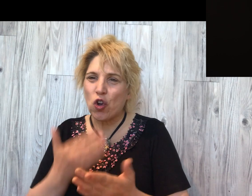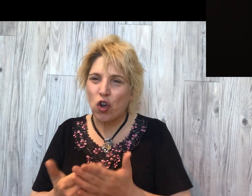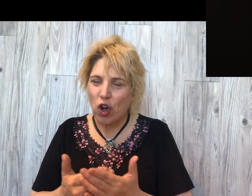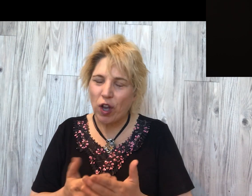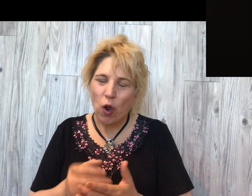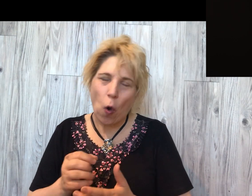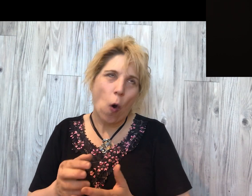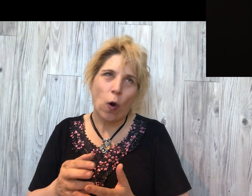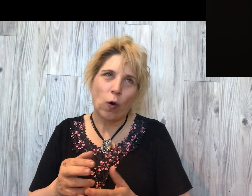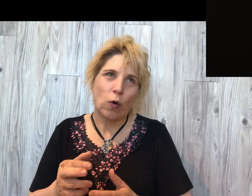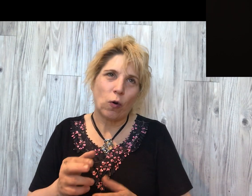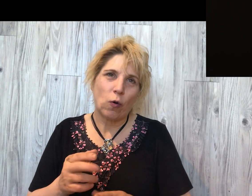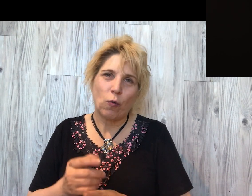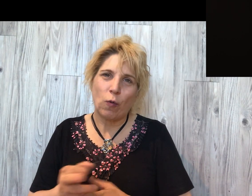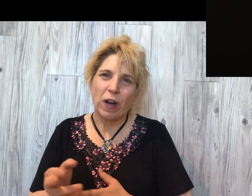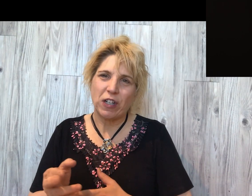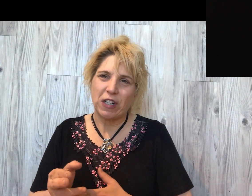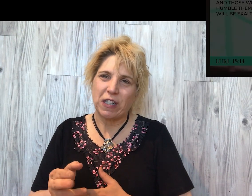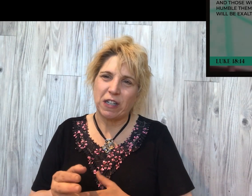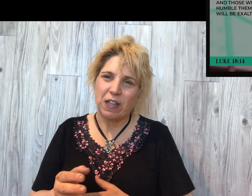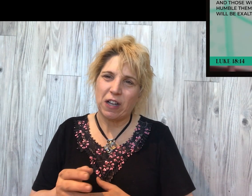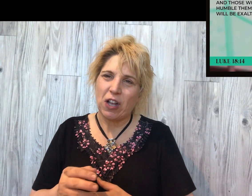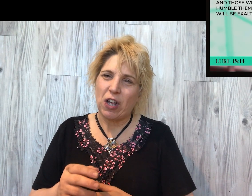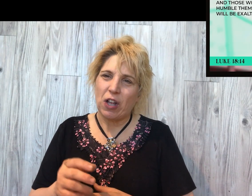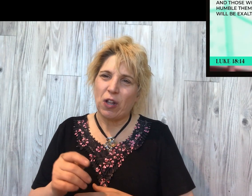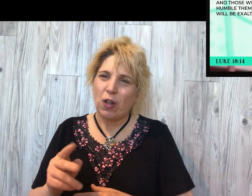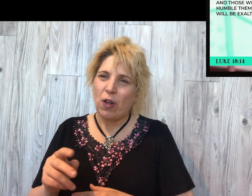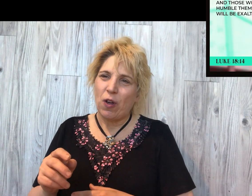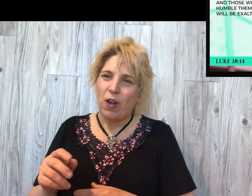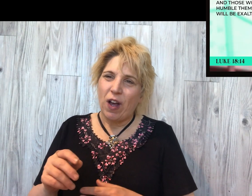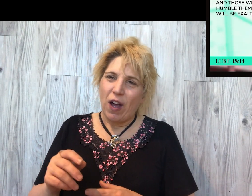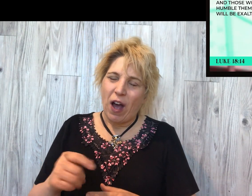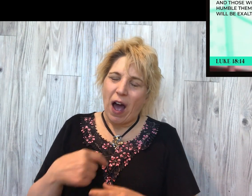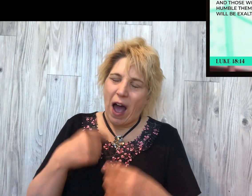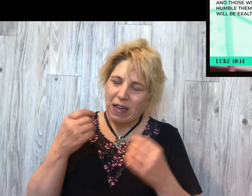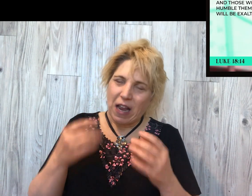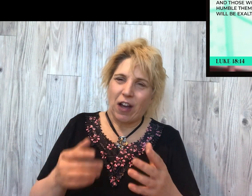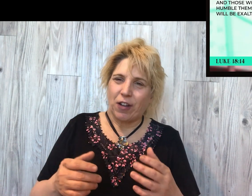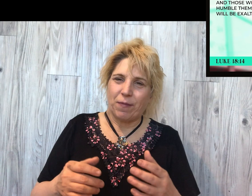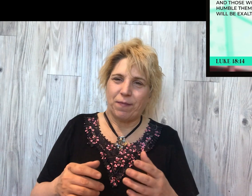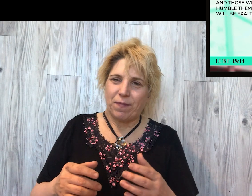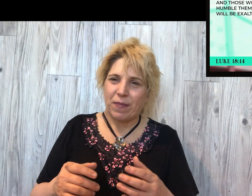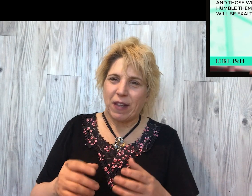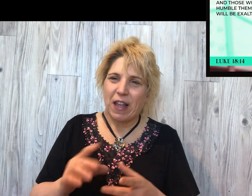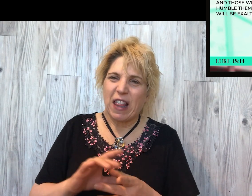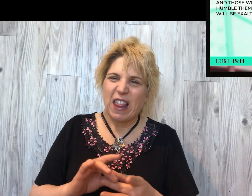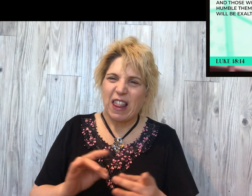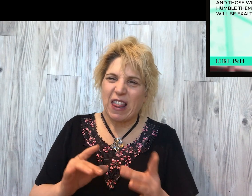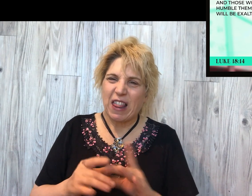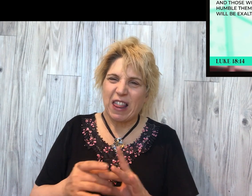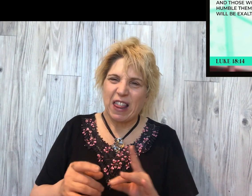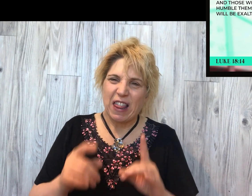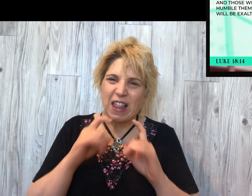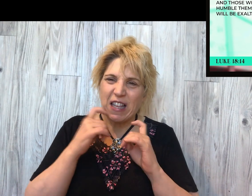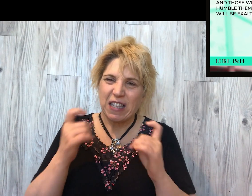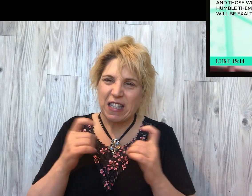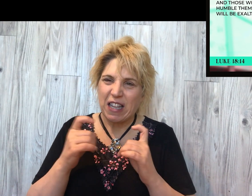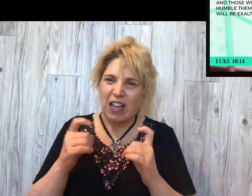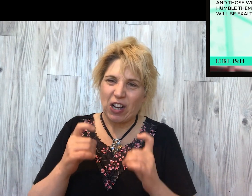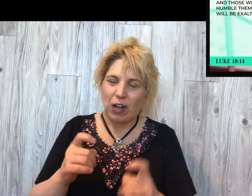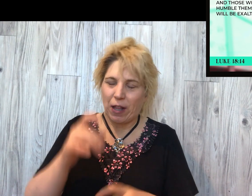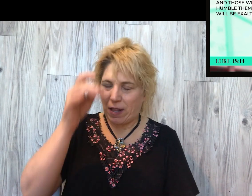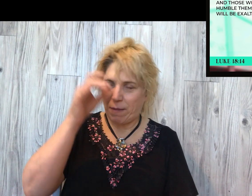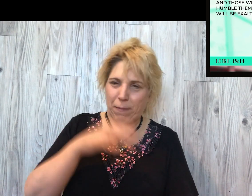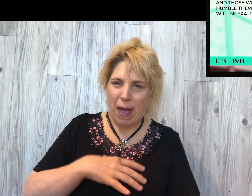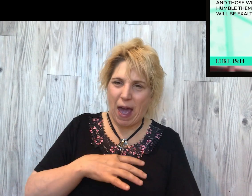self-righteousness. Here's how Jesus ends the story in Luke 18, verse 14. He says, I tell you, this sinner, the bad